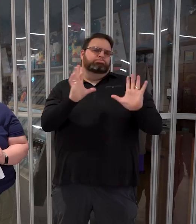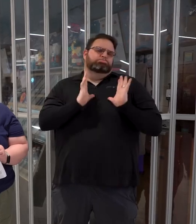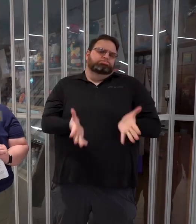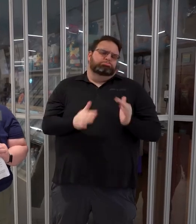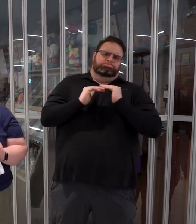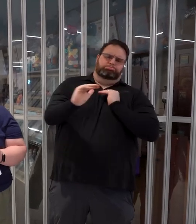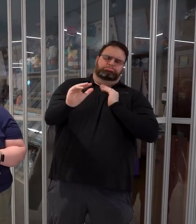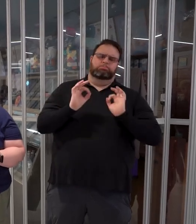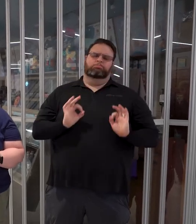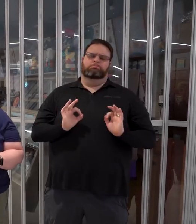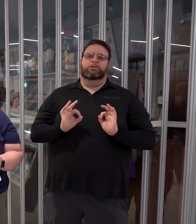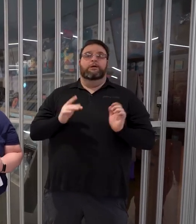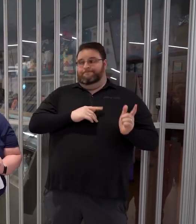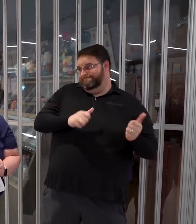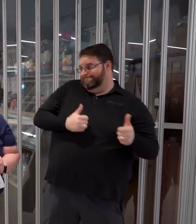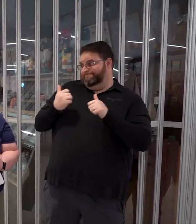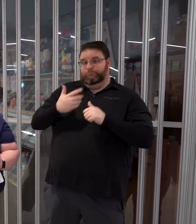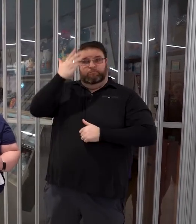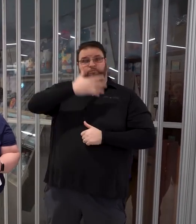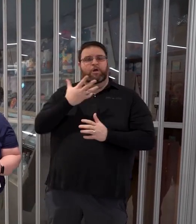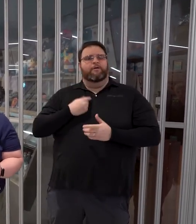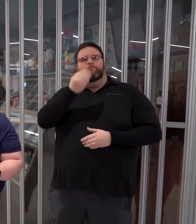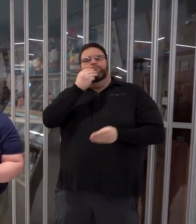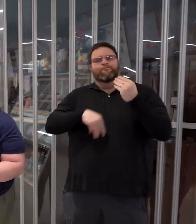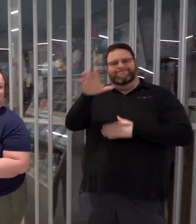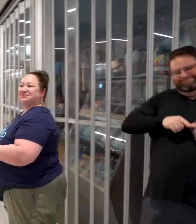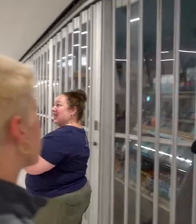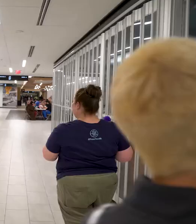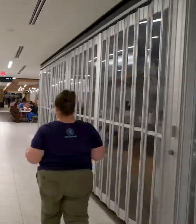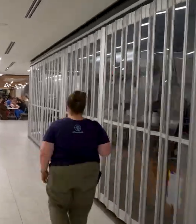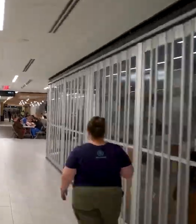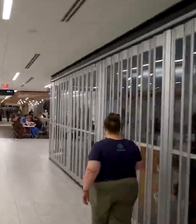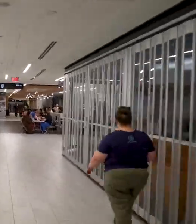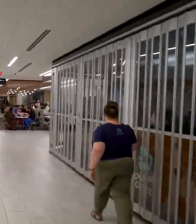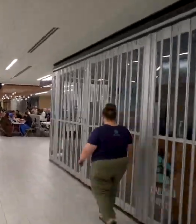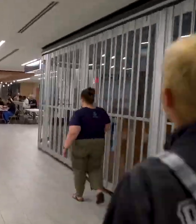campus. And we're going to keep heading this way out the front of the food court.